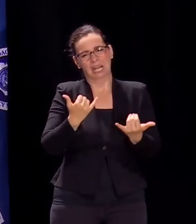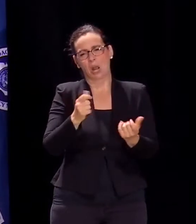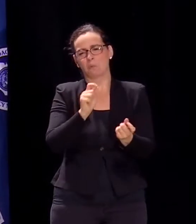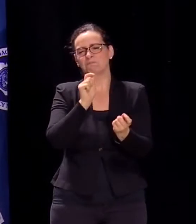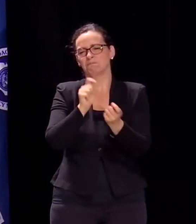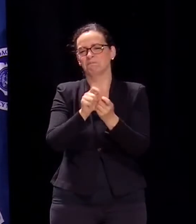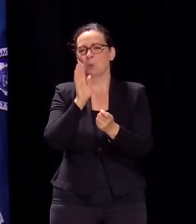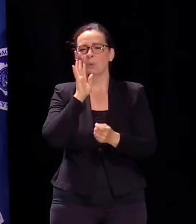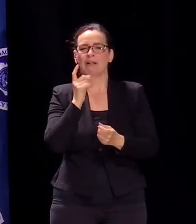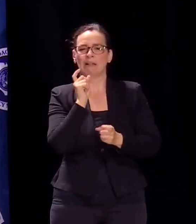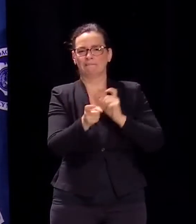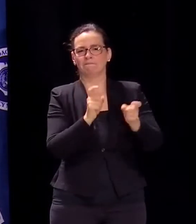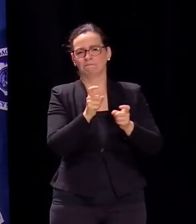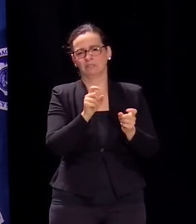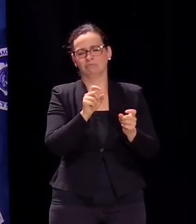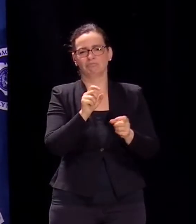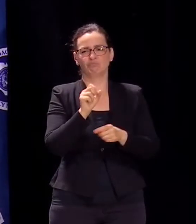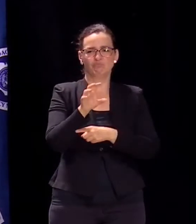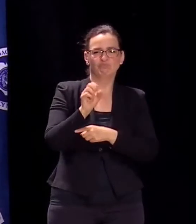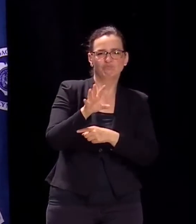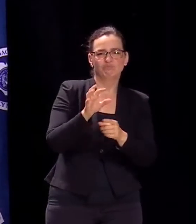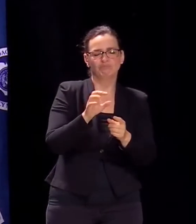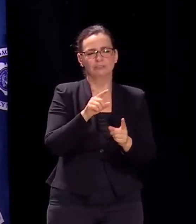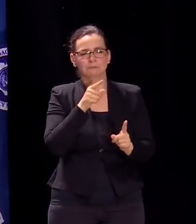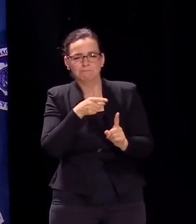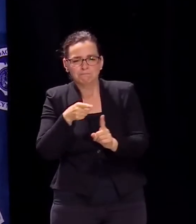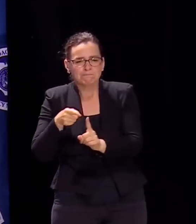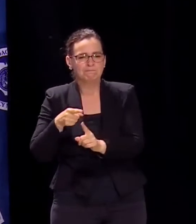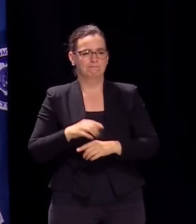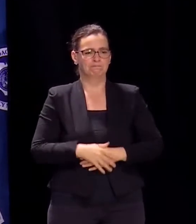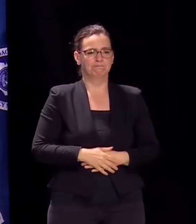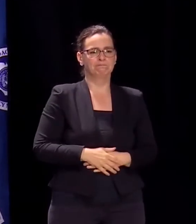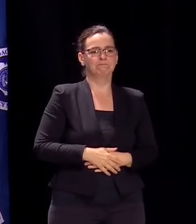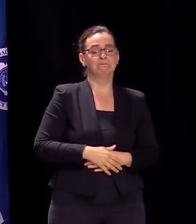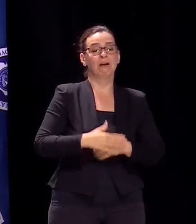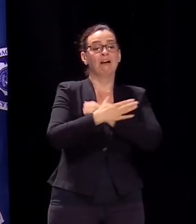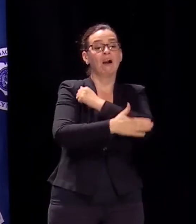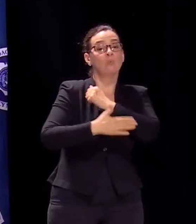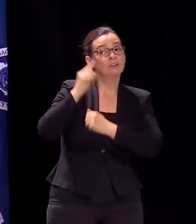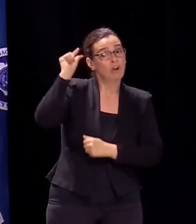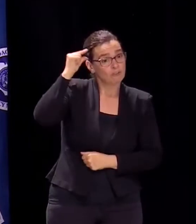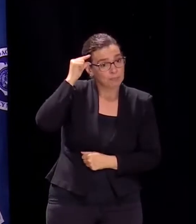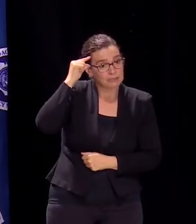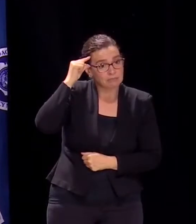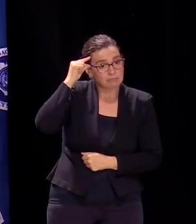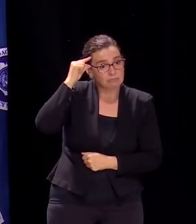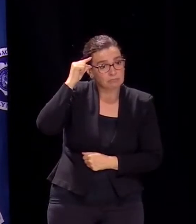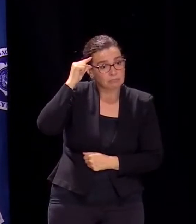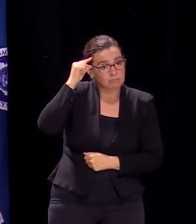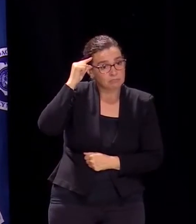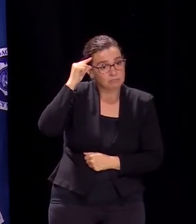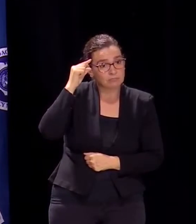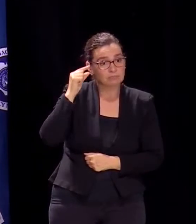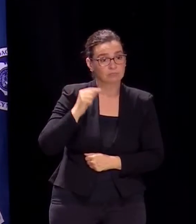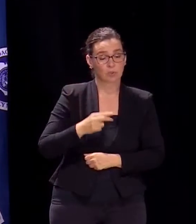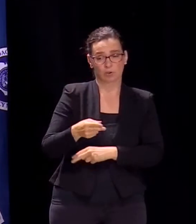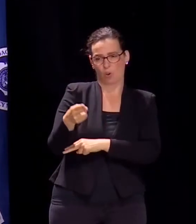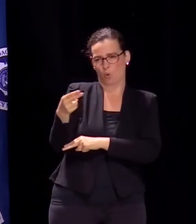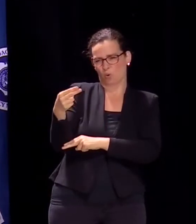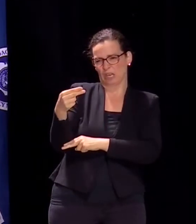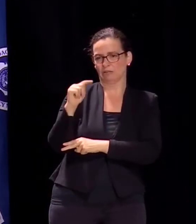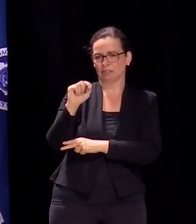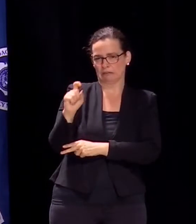where we are. In county government, we receive room tax. our room tax is probably